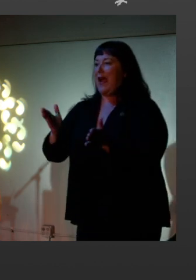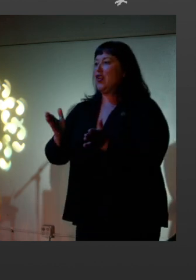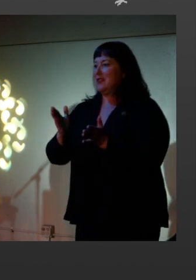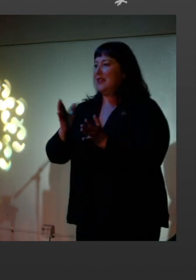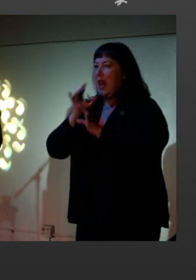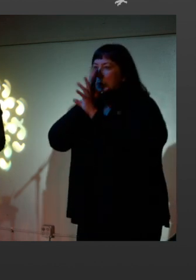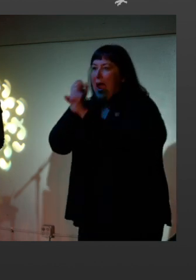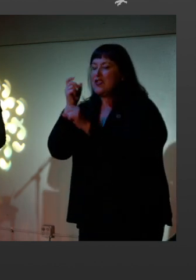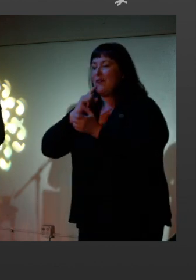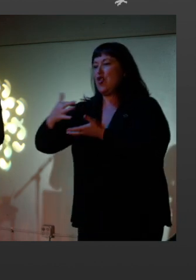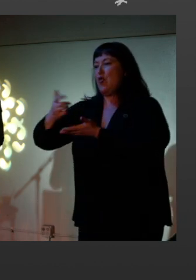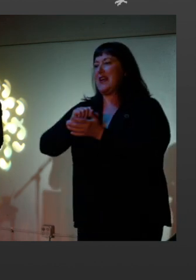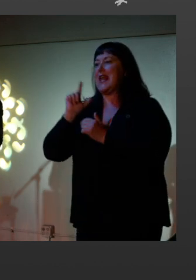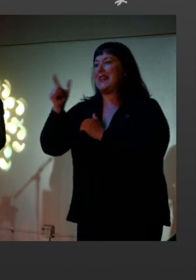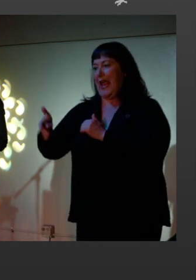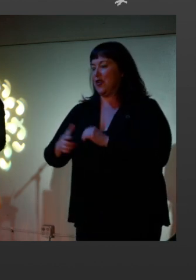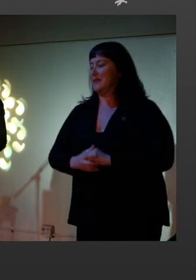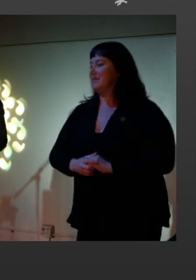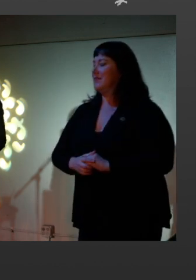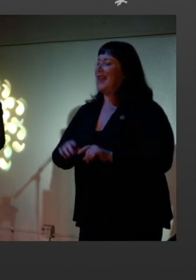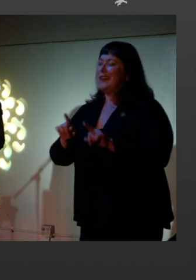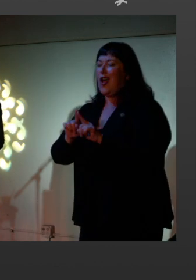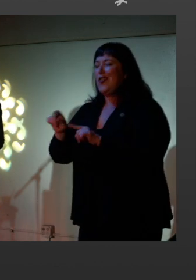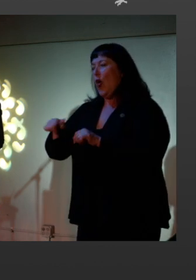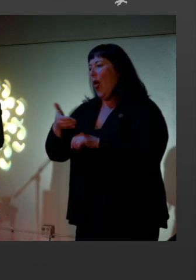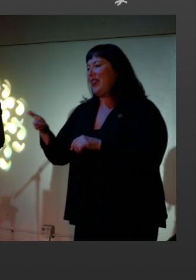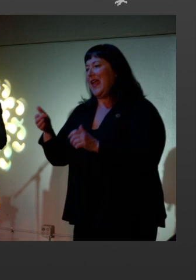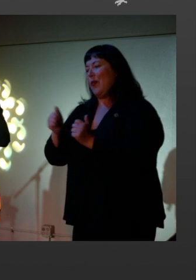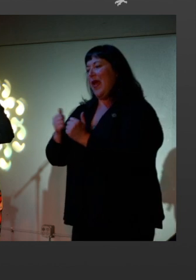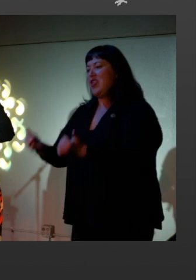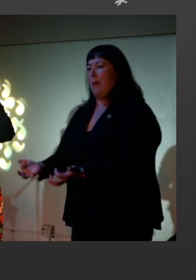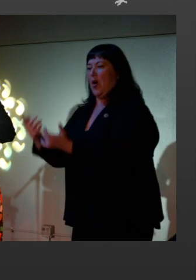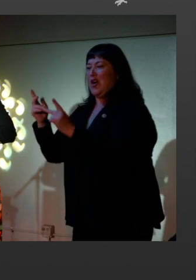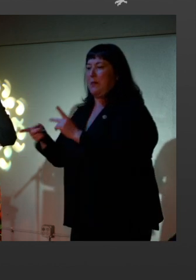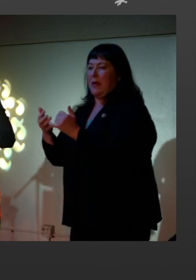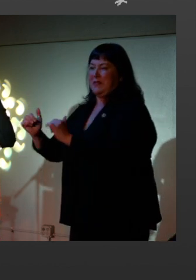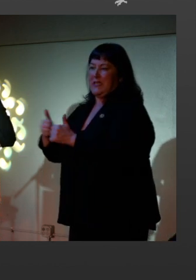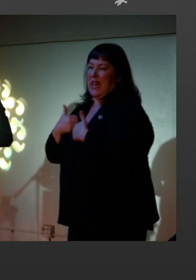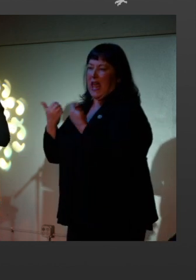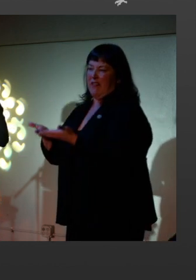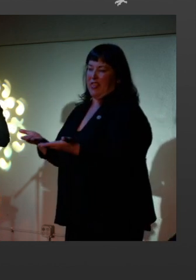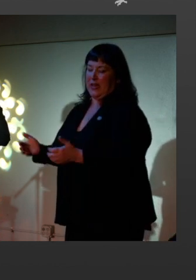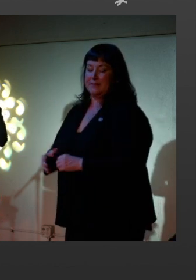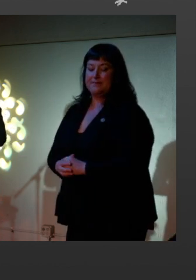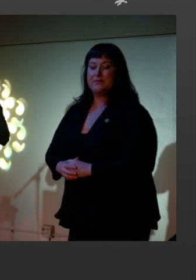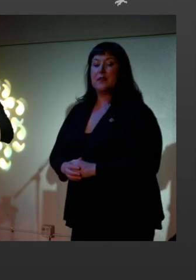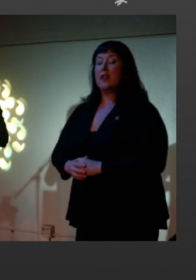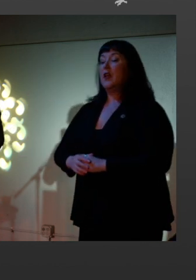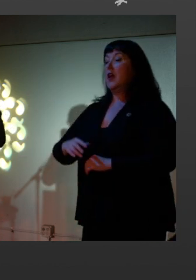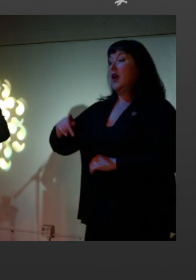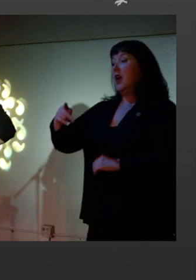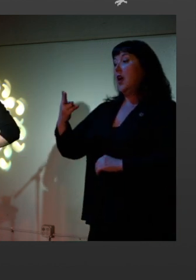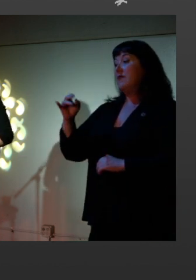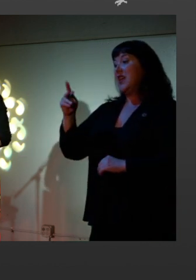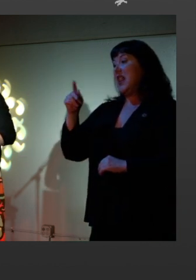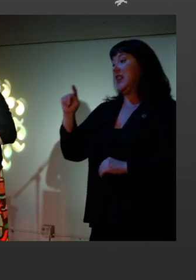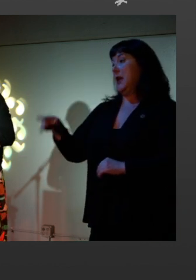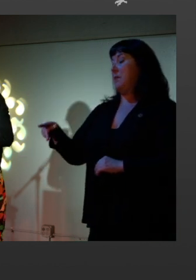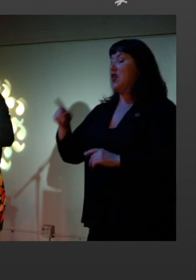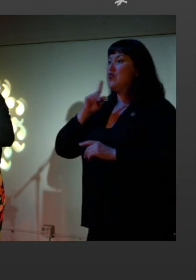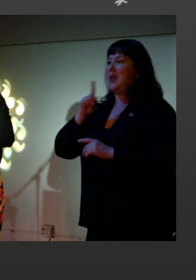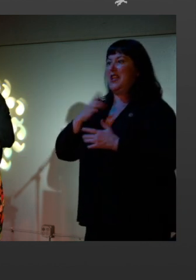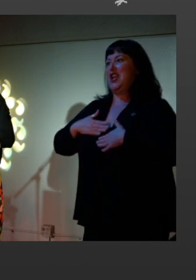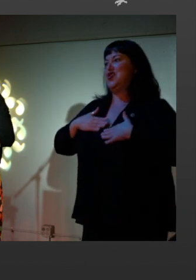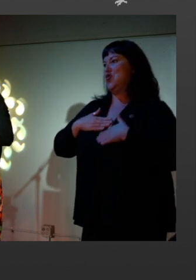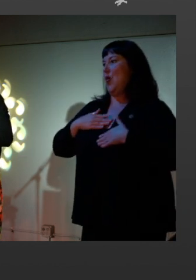life. And then there's that whole burning people alive bit. Philip was a huge fan of the Spanish